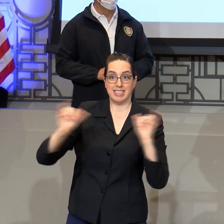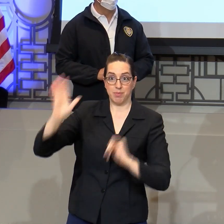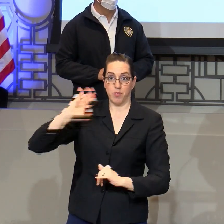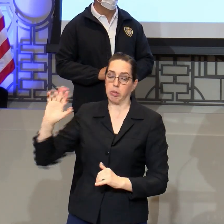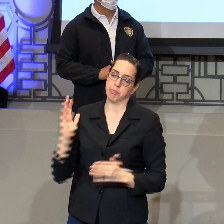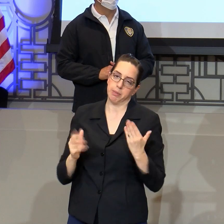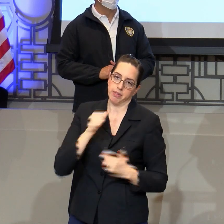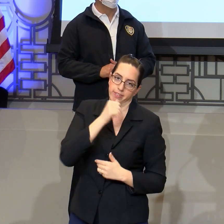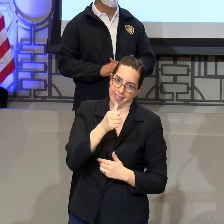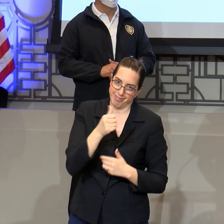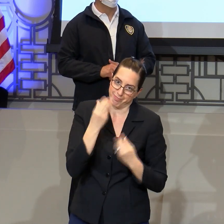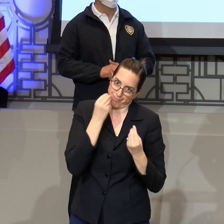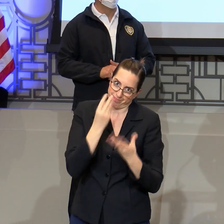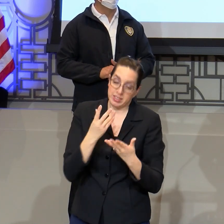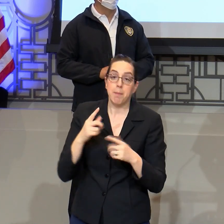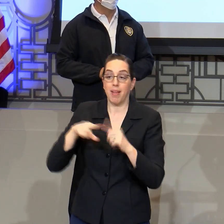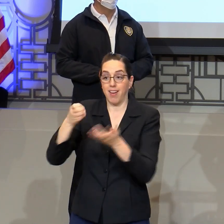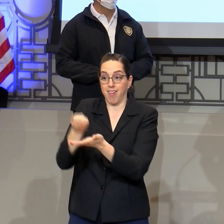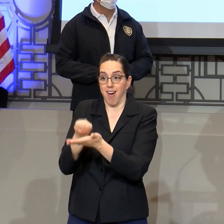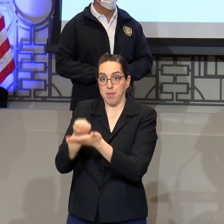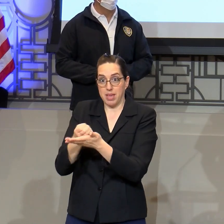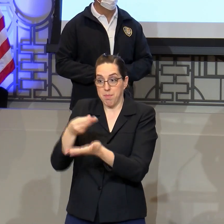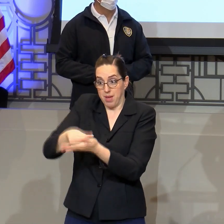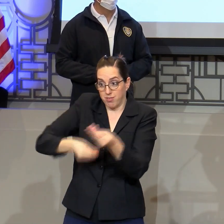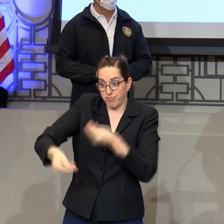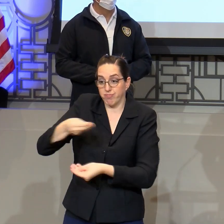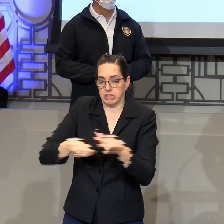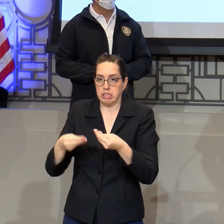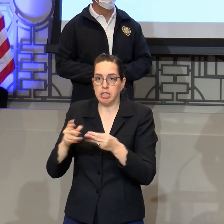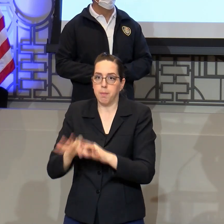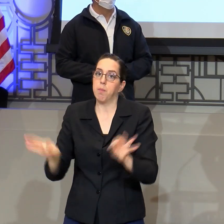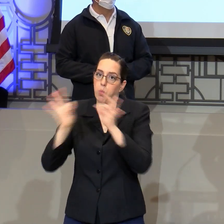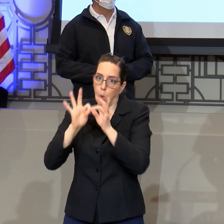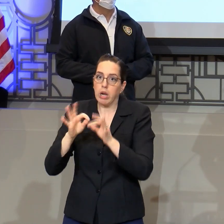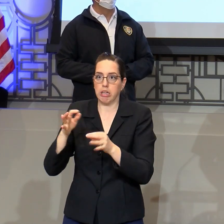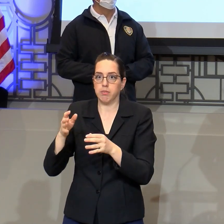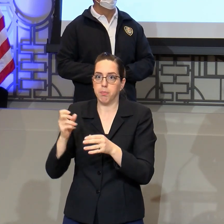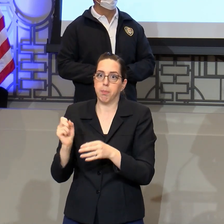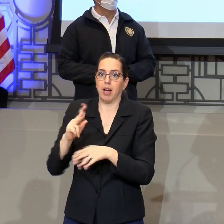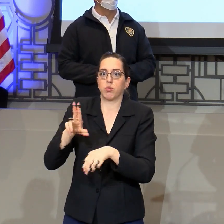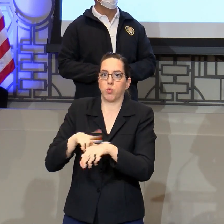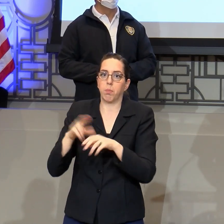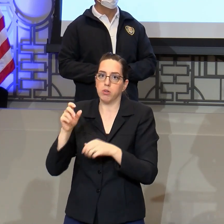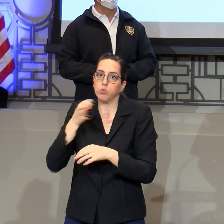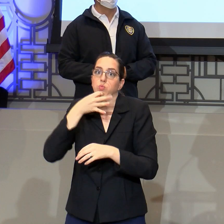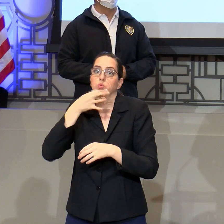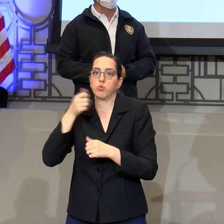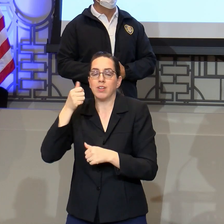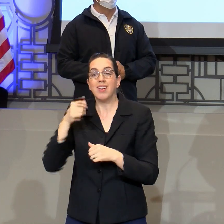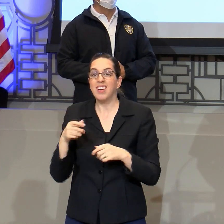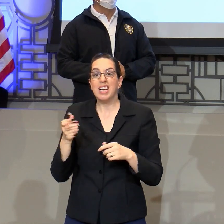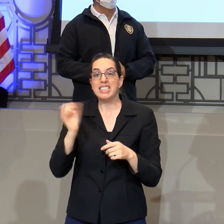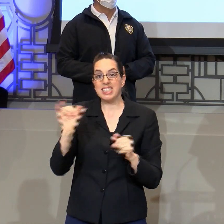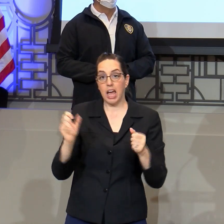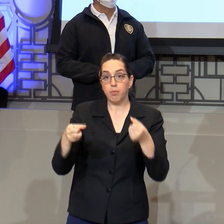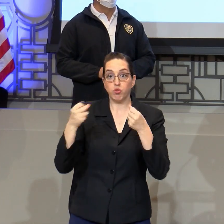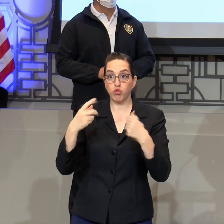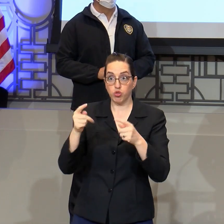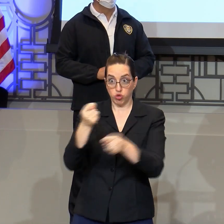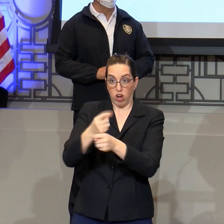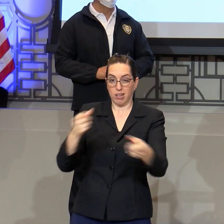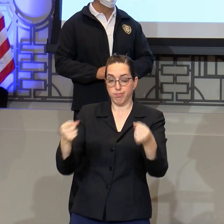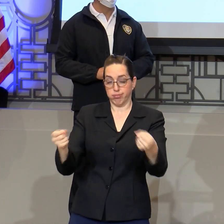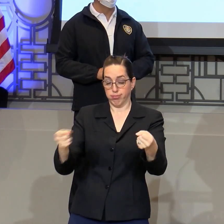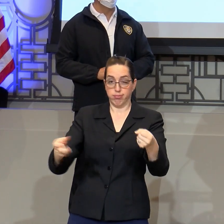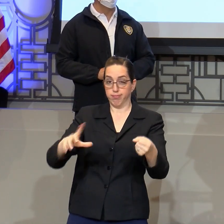critically important. We still need to do all of the things that we were doing before. Otherwise, as the Mayor pointed out, it's like taking your foot off the brake at this truck that's already